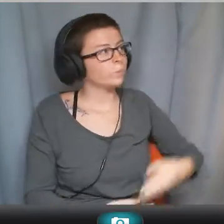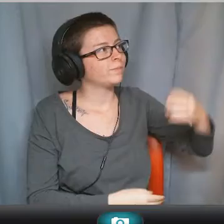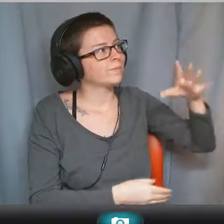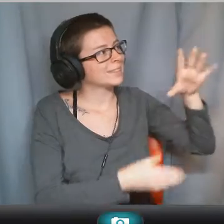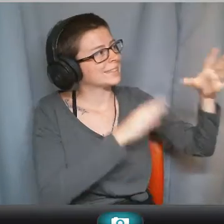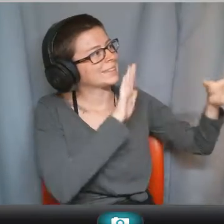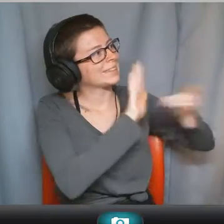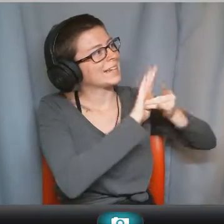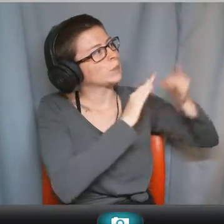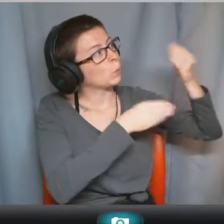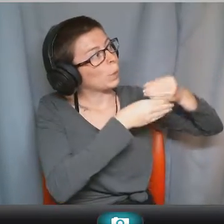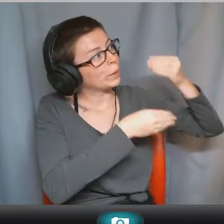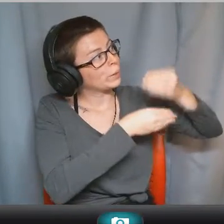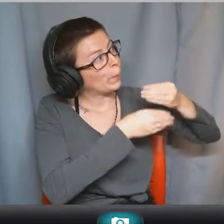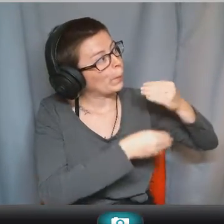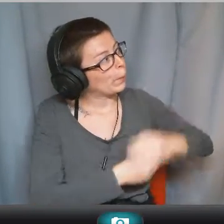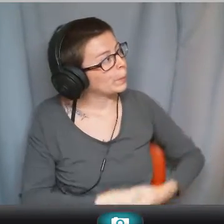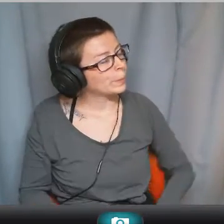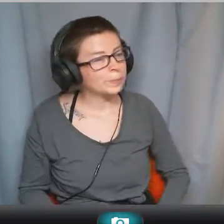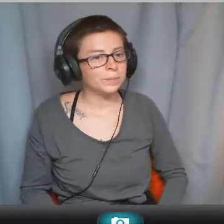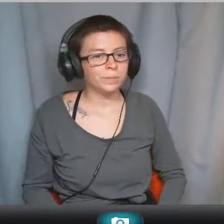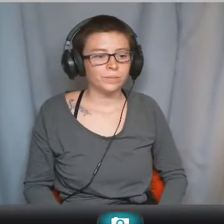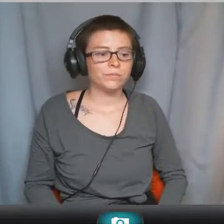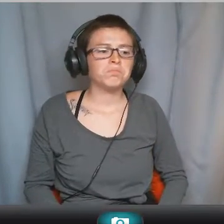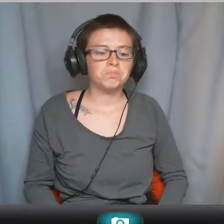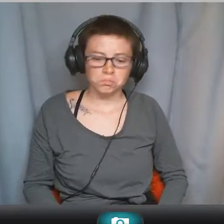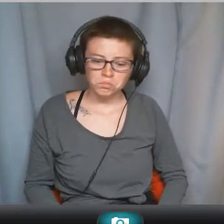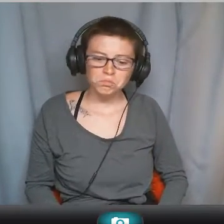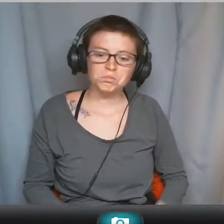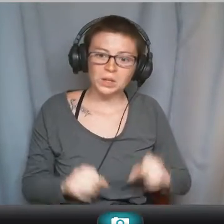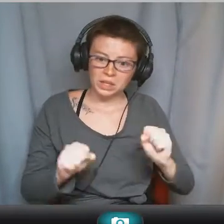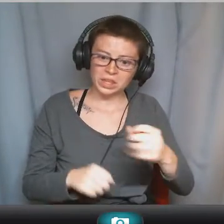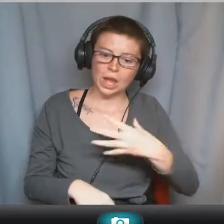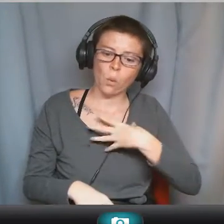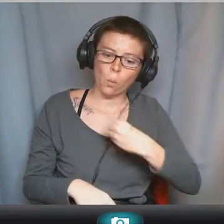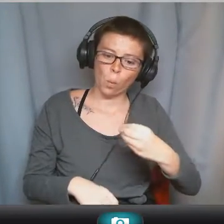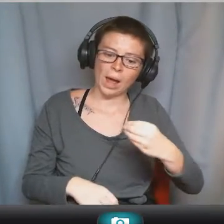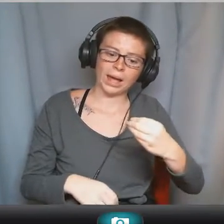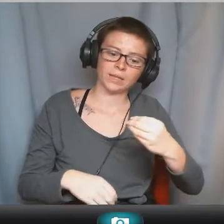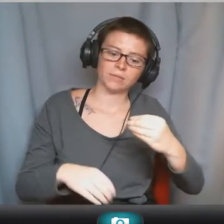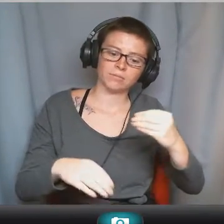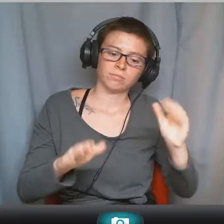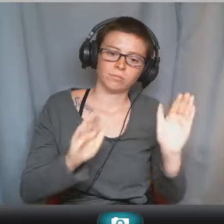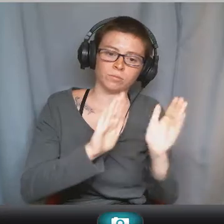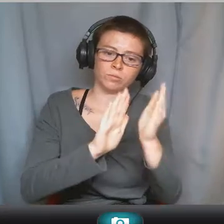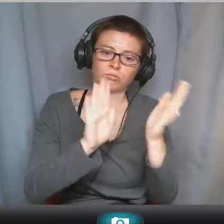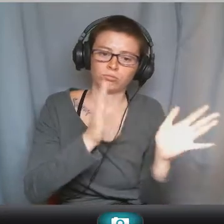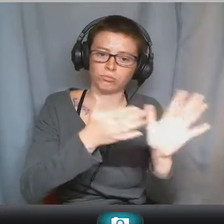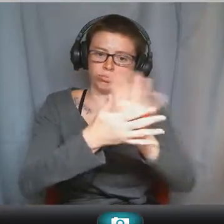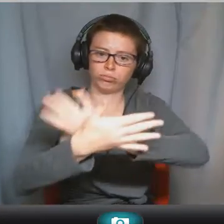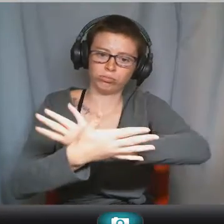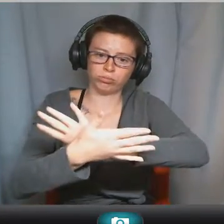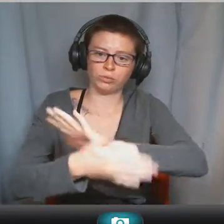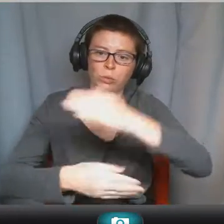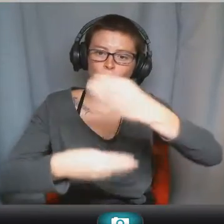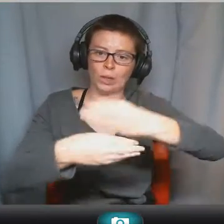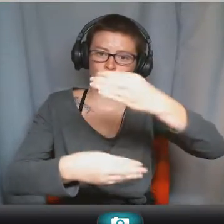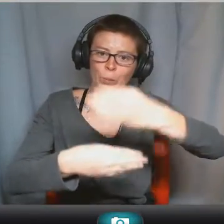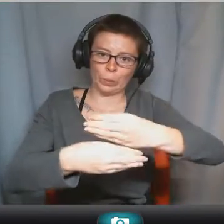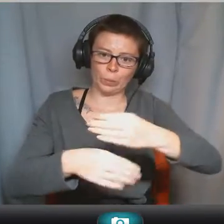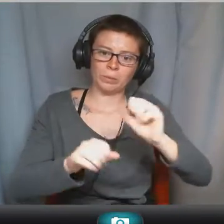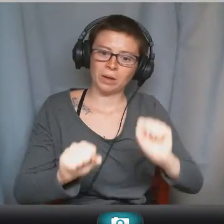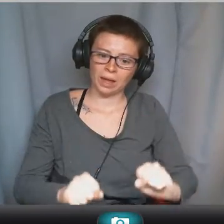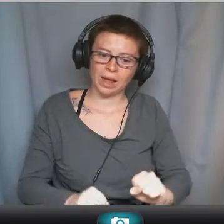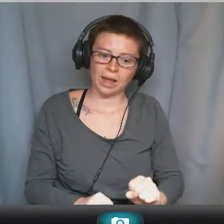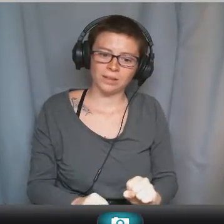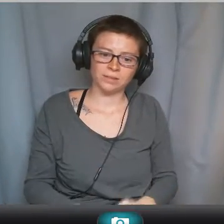Yep, it's a white covering on your window. Wesley? It's very thin ice. Very thin ice. Good